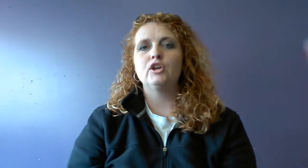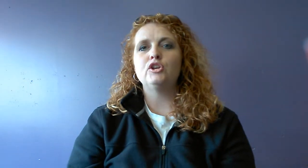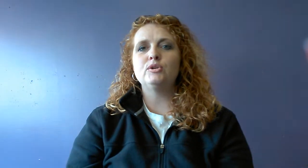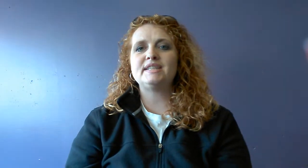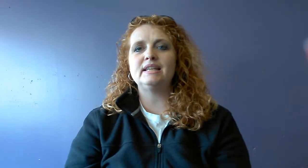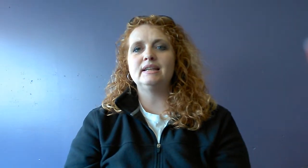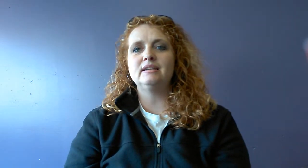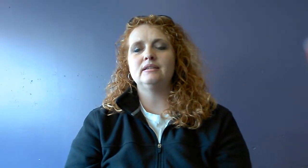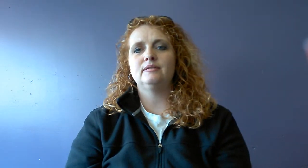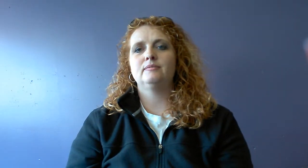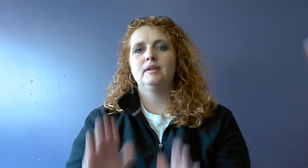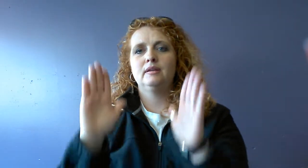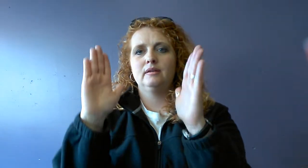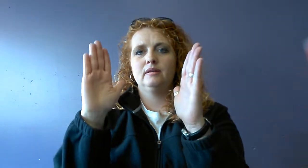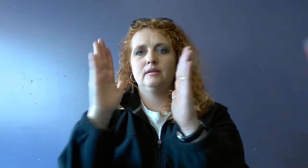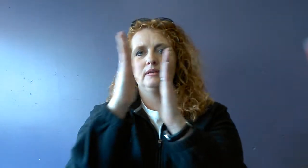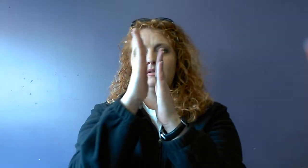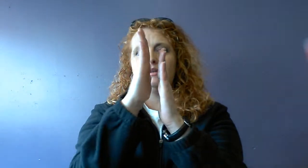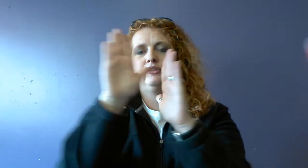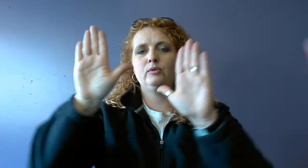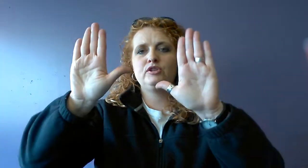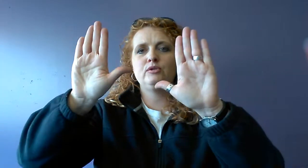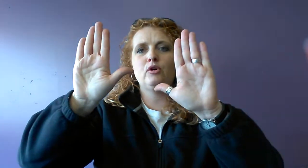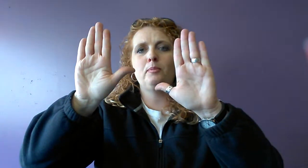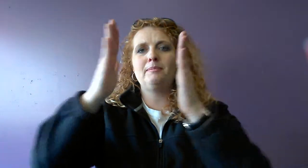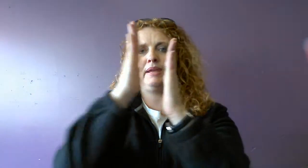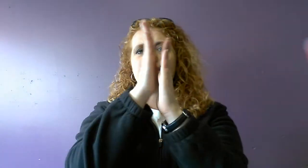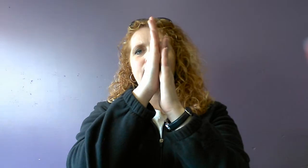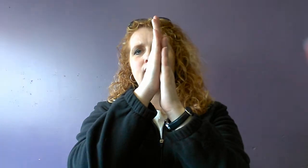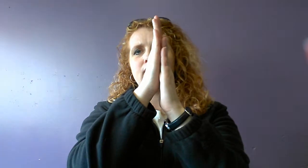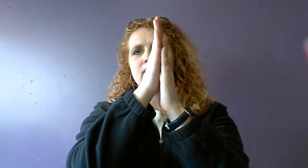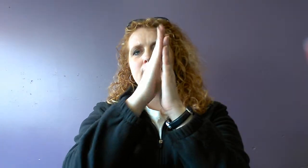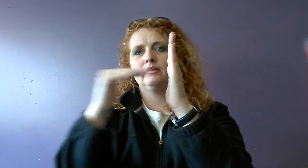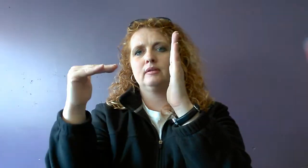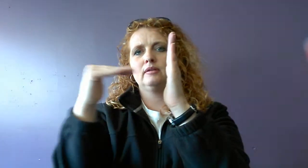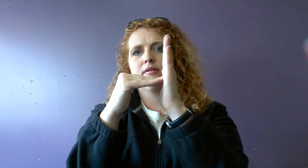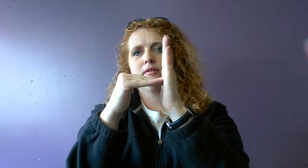New Zealand is with two open B's.